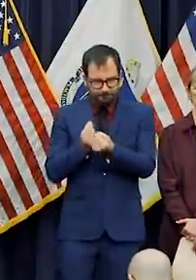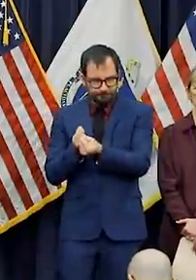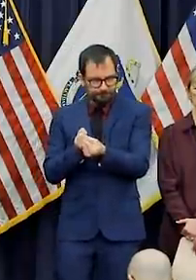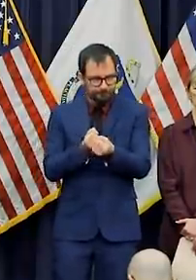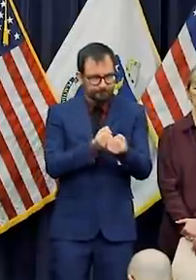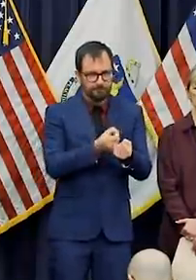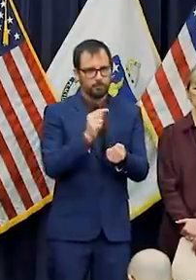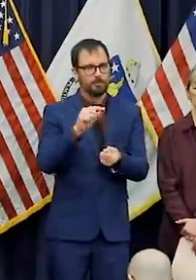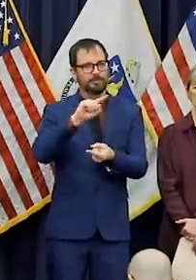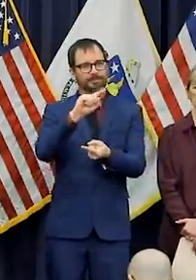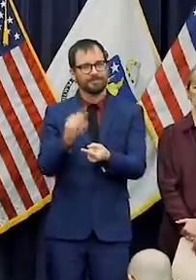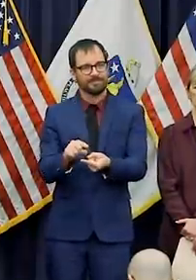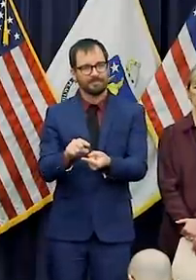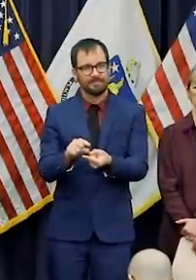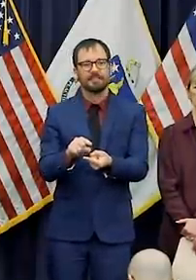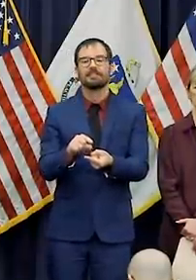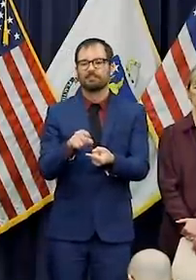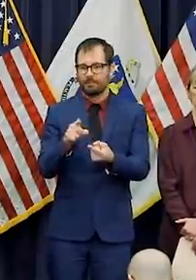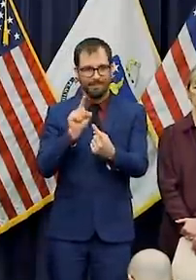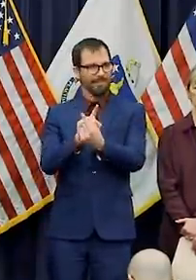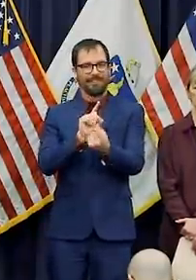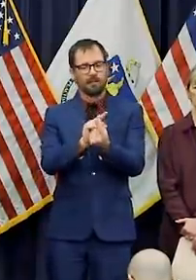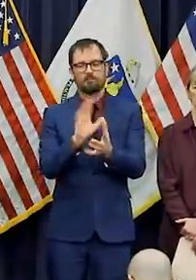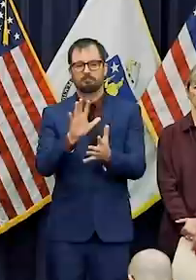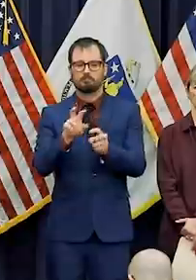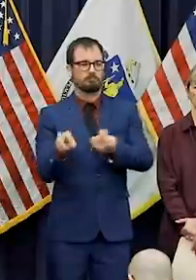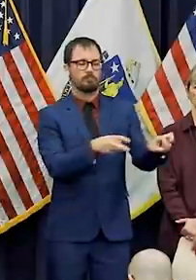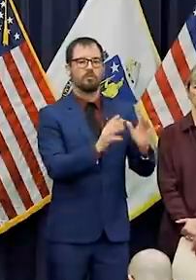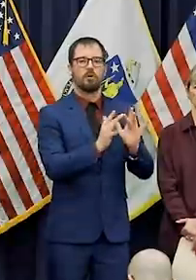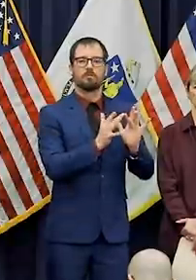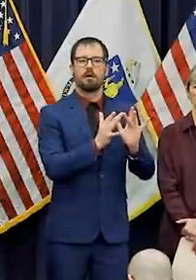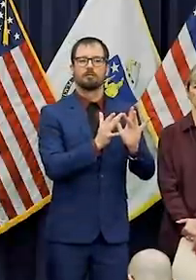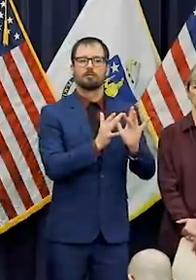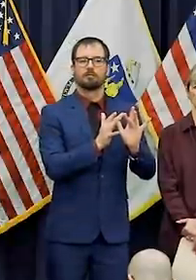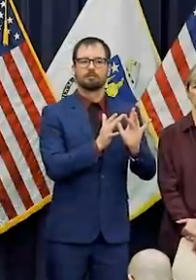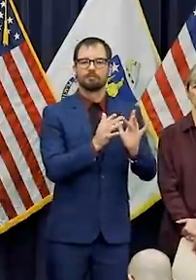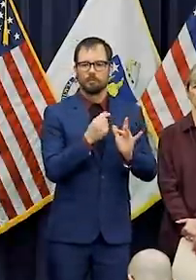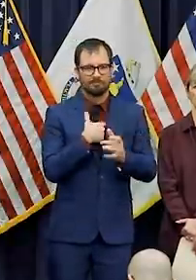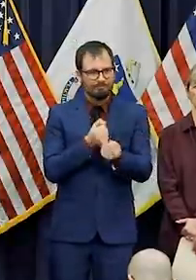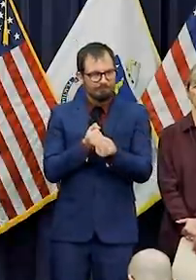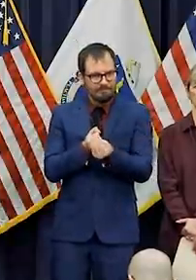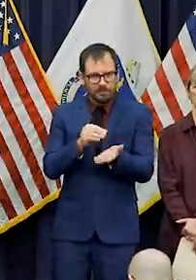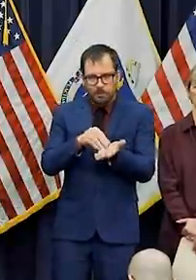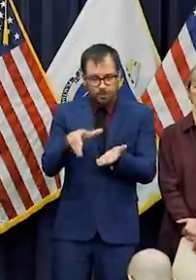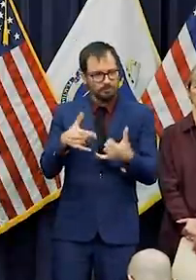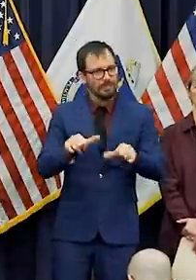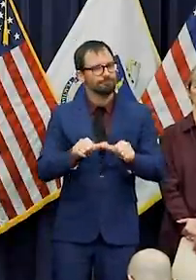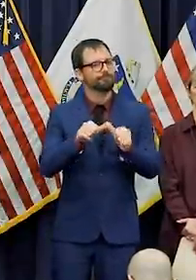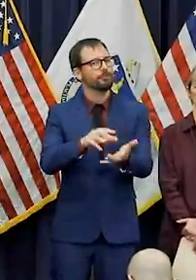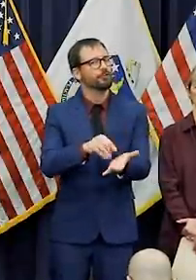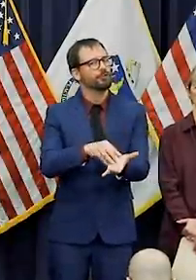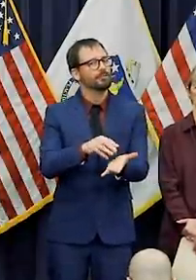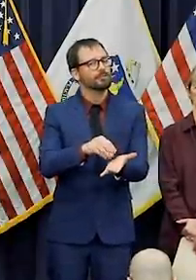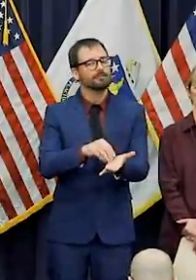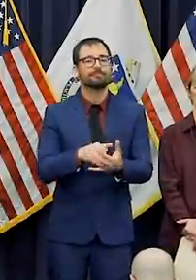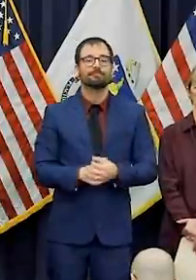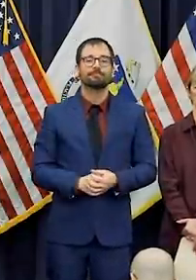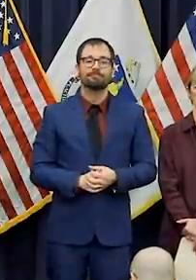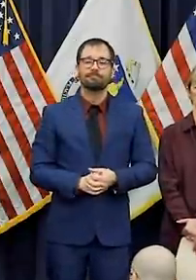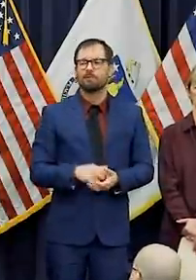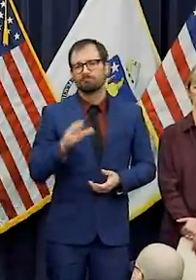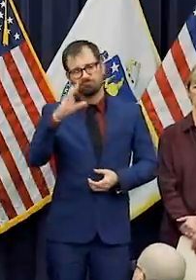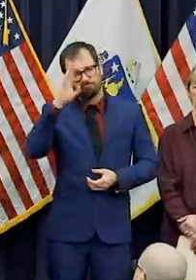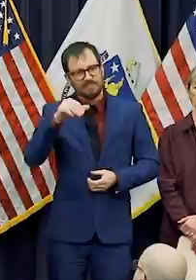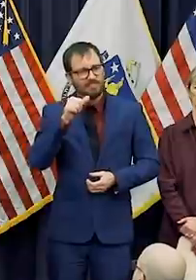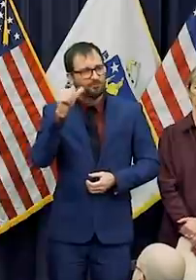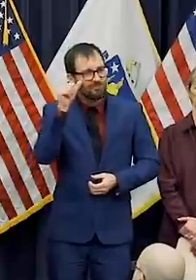allow students to successfully complete courses. Yesterday, as you may know, we also announced that we're standing up